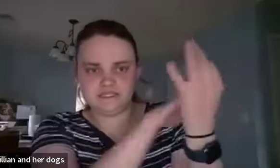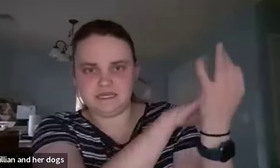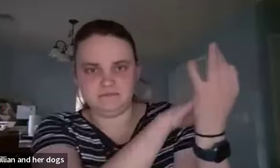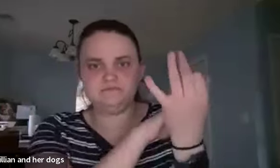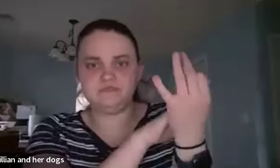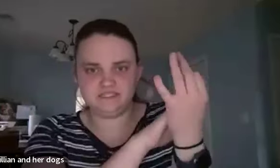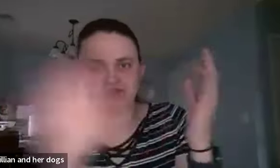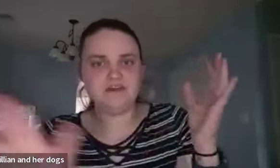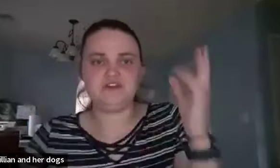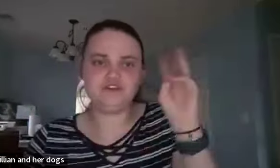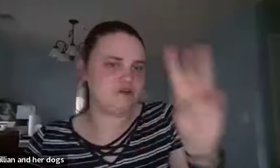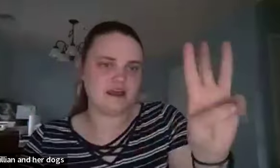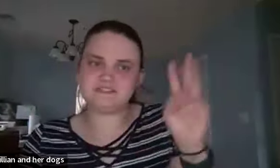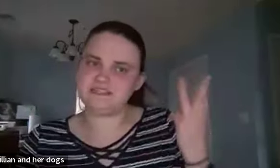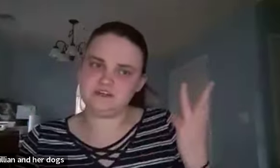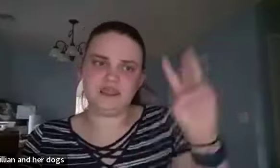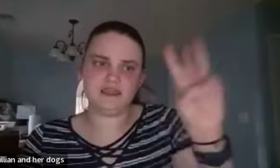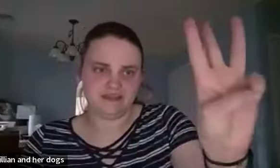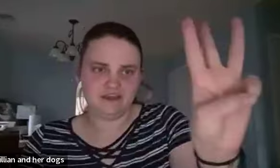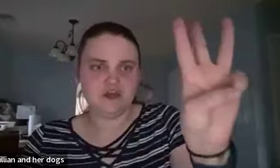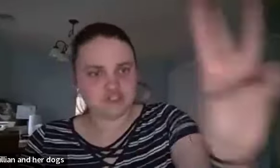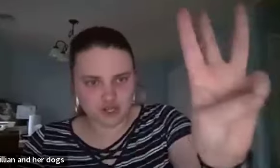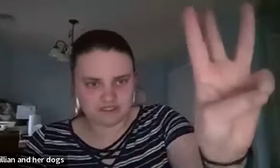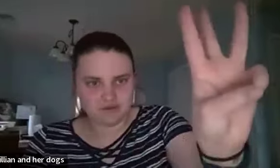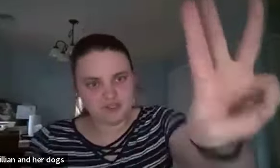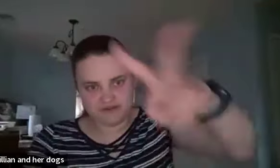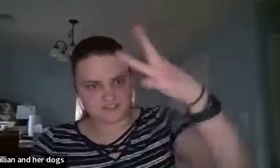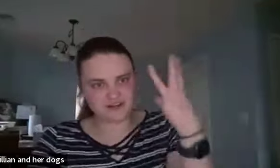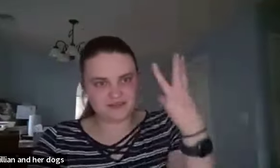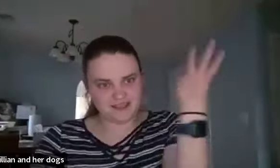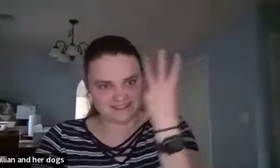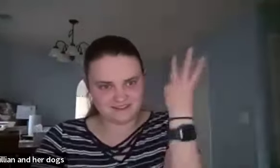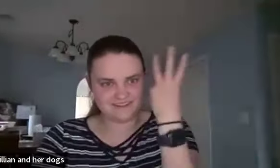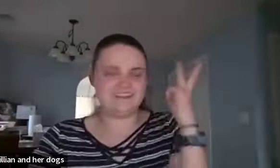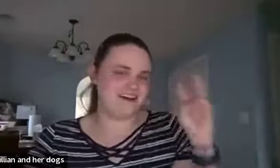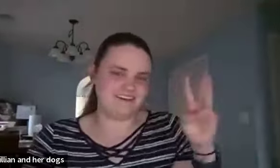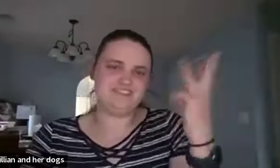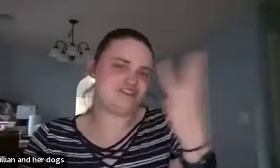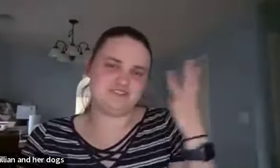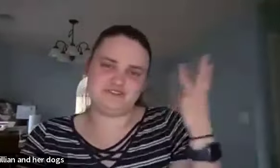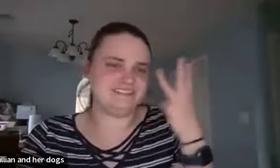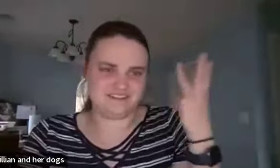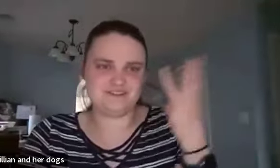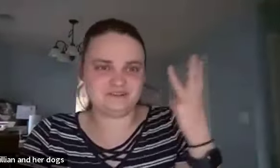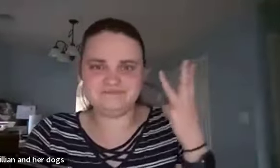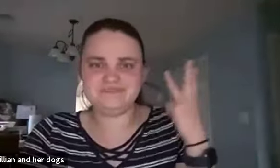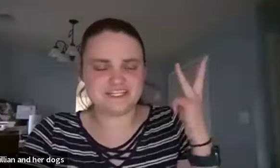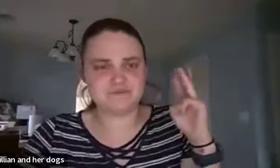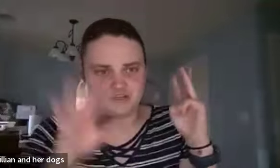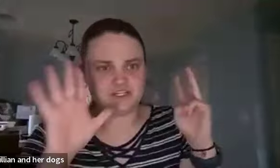that same position. You do not have to stick your hand, like show a W and then turn it back and circle it. Nah, you just go straight into the circle. That's just me trying to